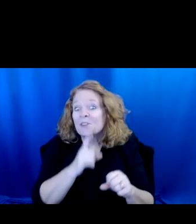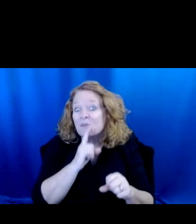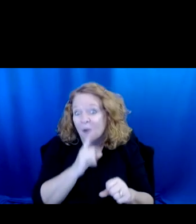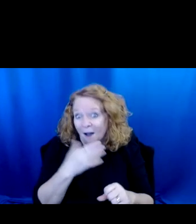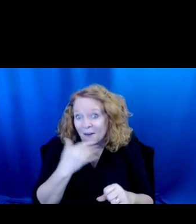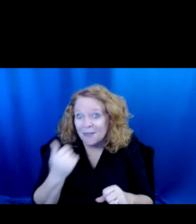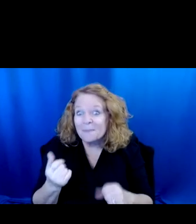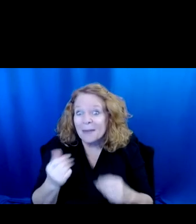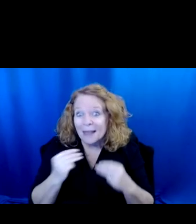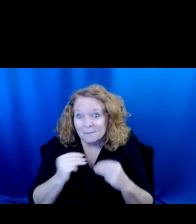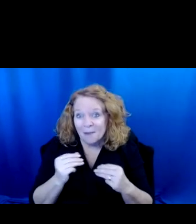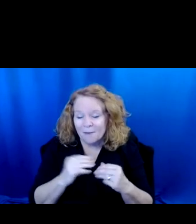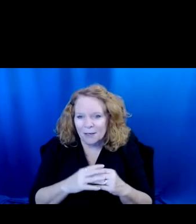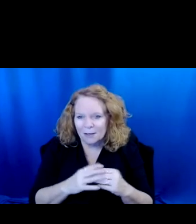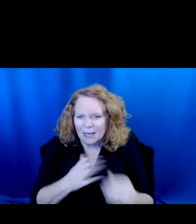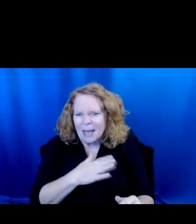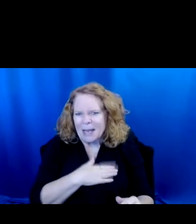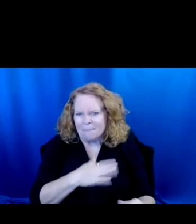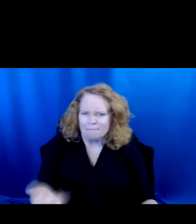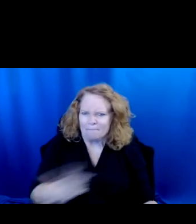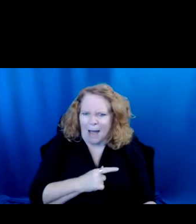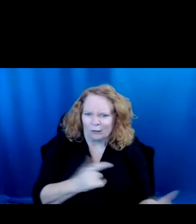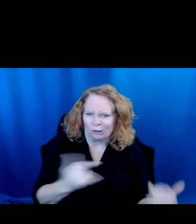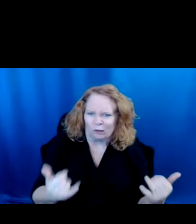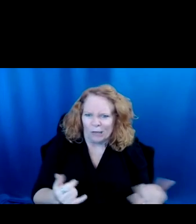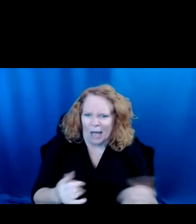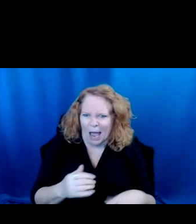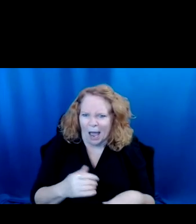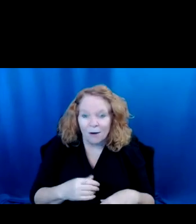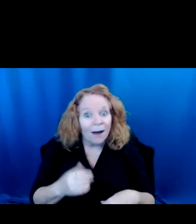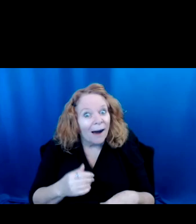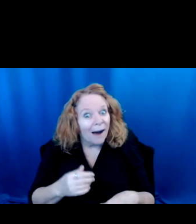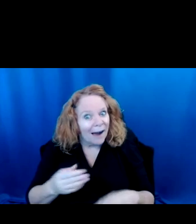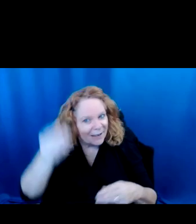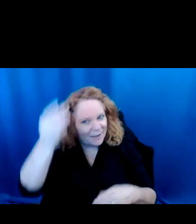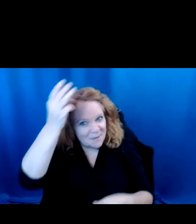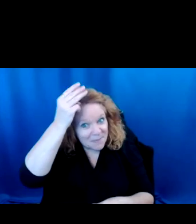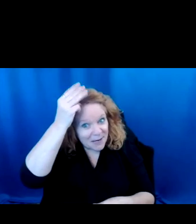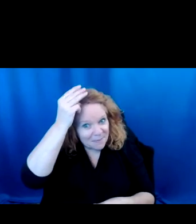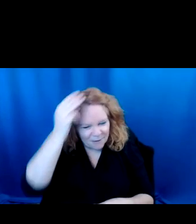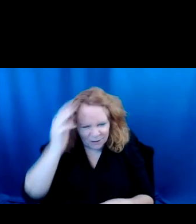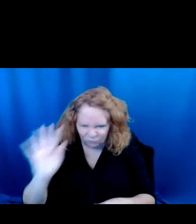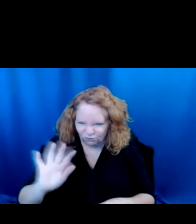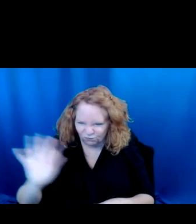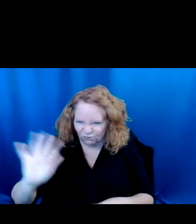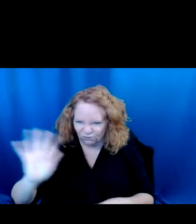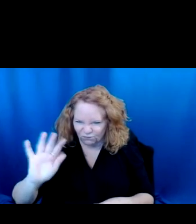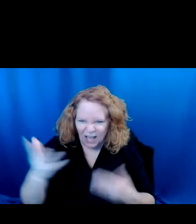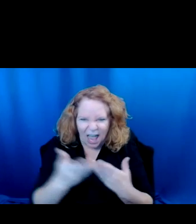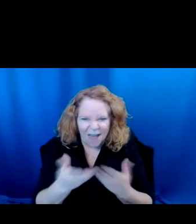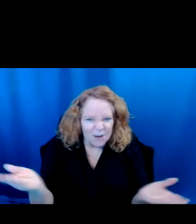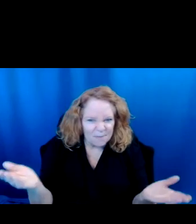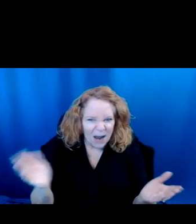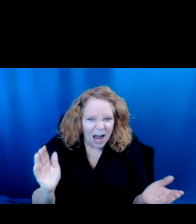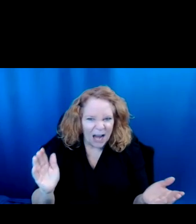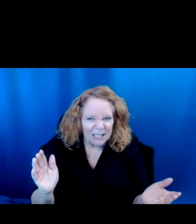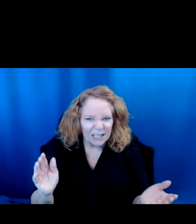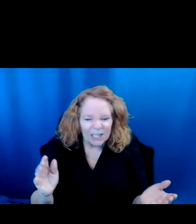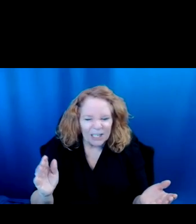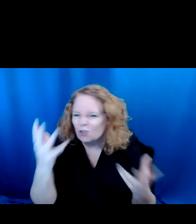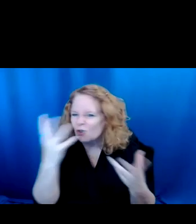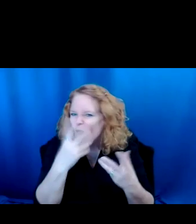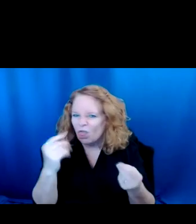Little Marvin. My turn, Gwyn. Here comes Big Marvin. Oh, hello, everybody. It's your lovely